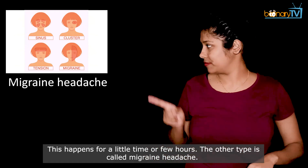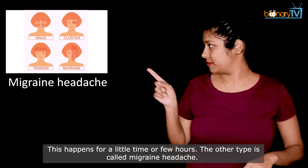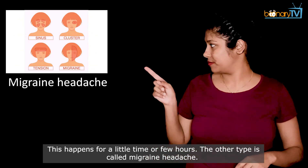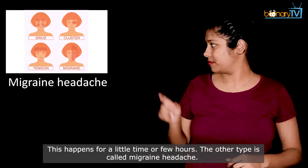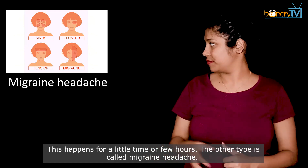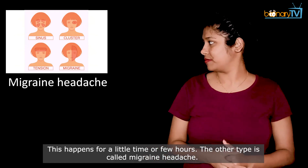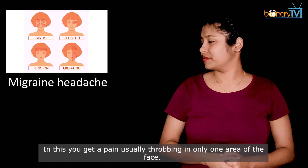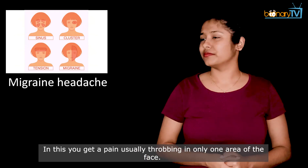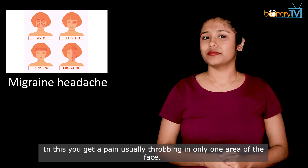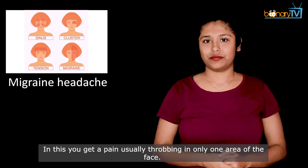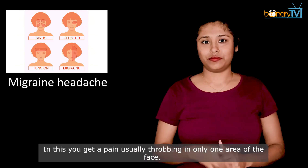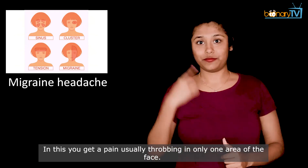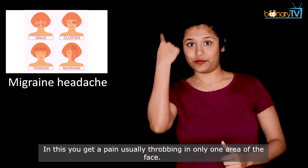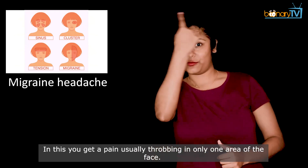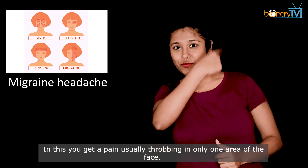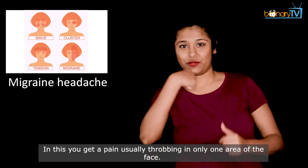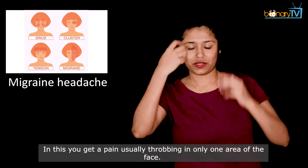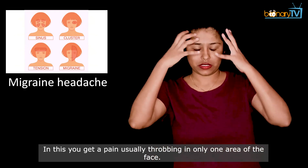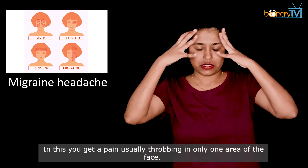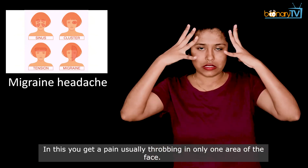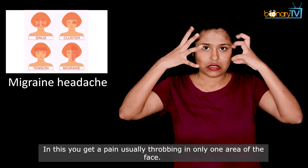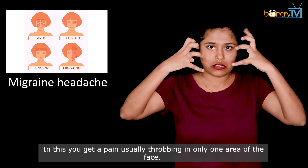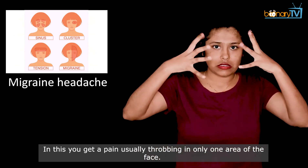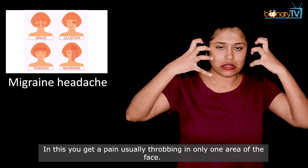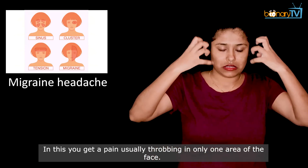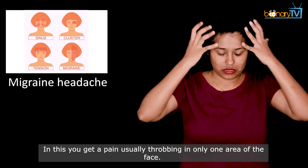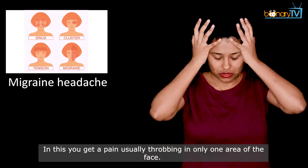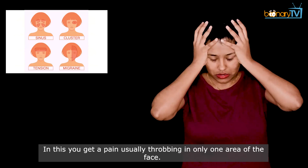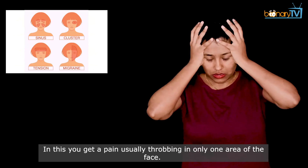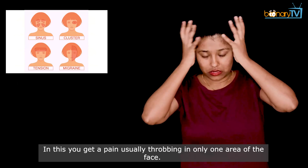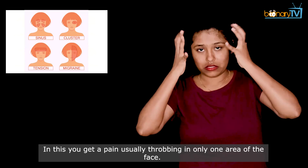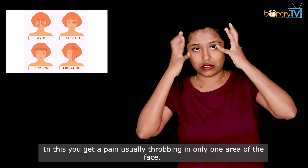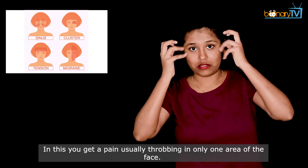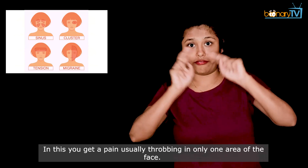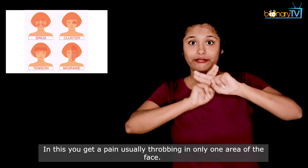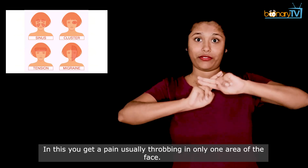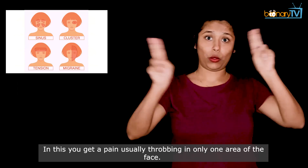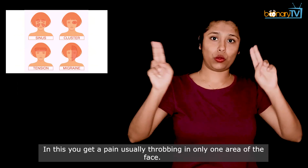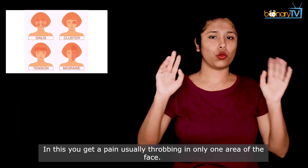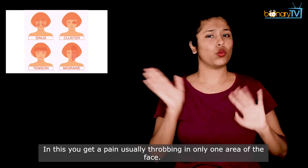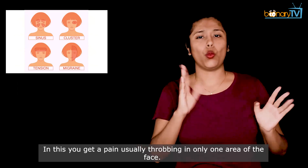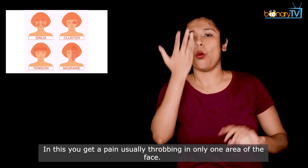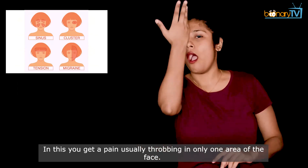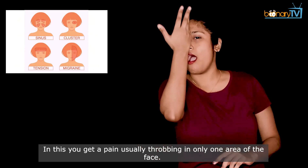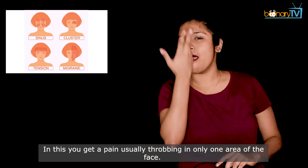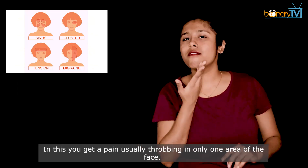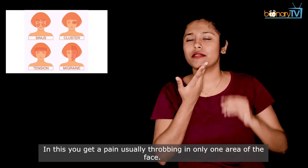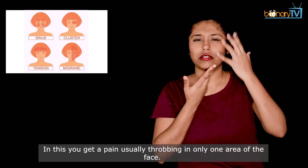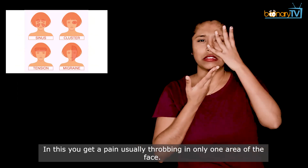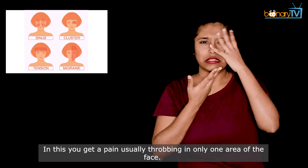headache. In this, you get a pain usually throbbing in only one area of the face.